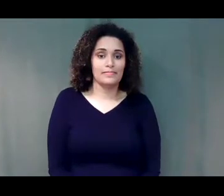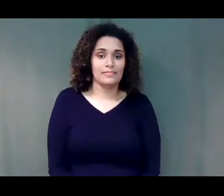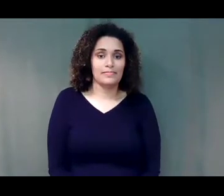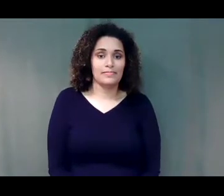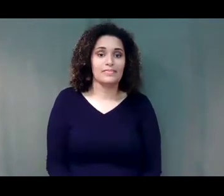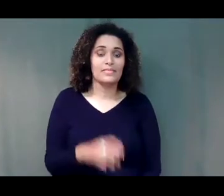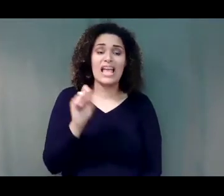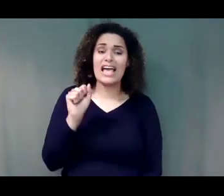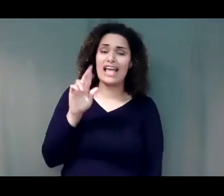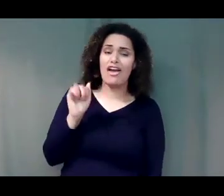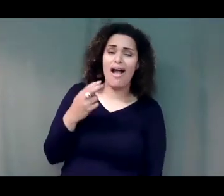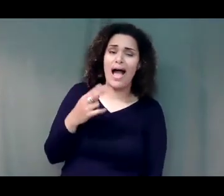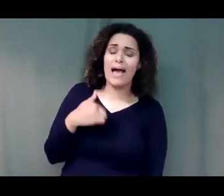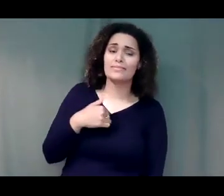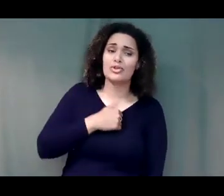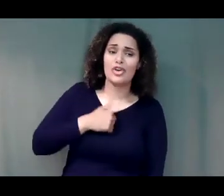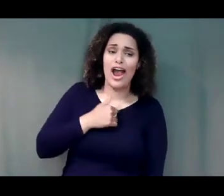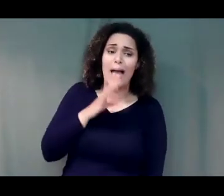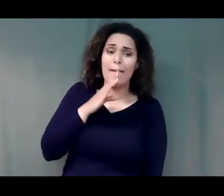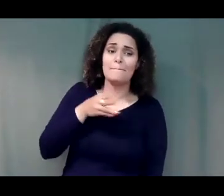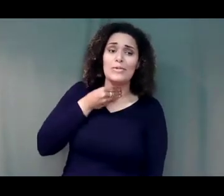Sarah, I am so sorry. I muted you on accident.